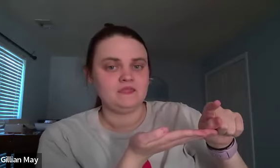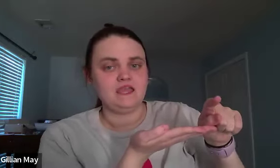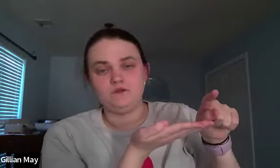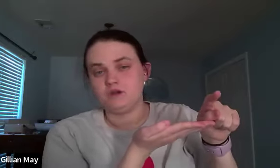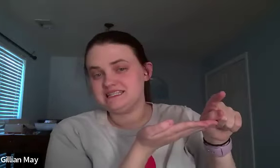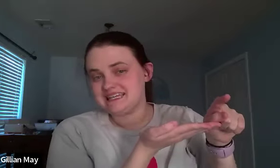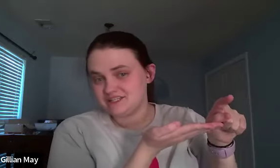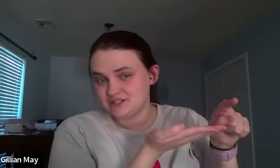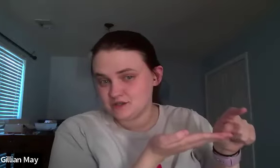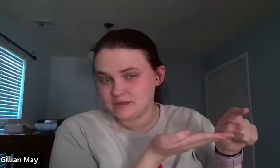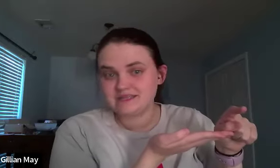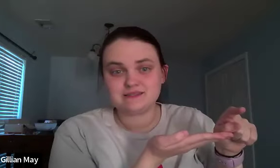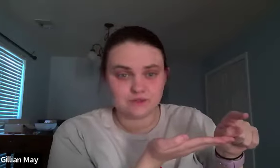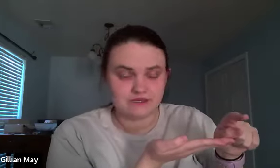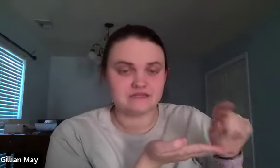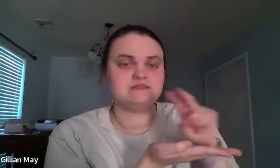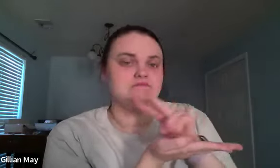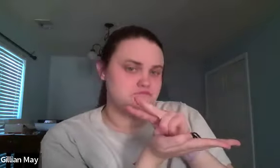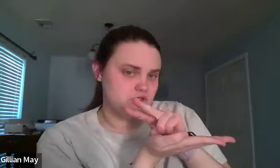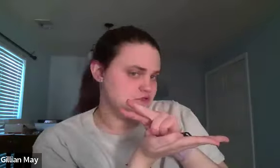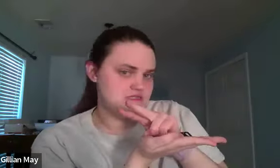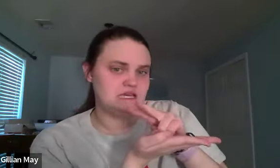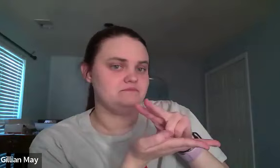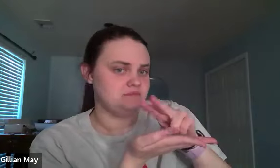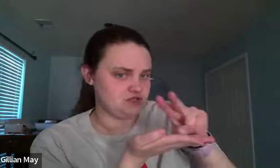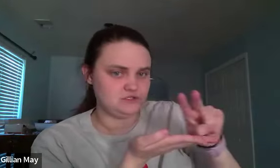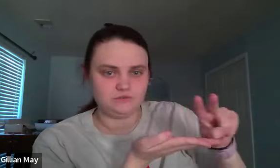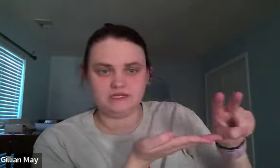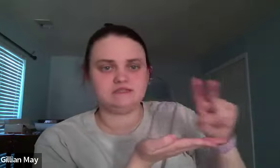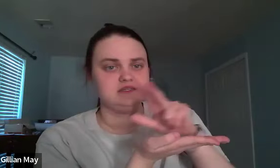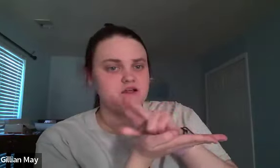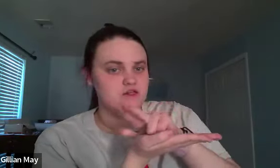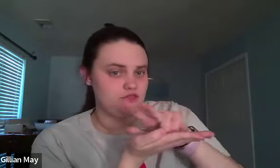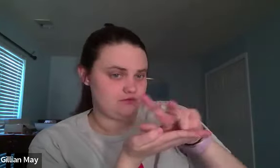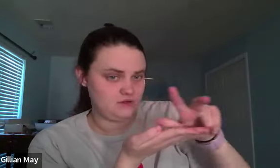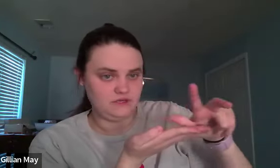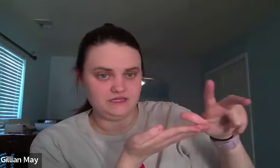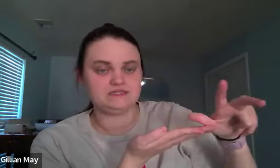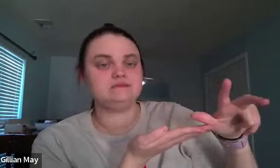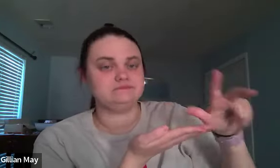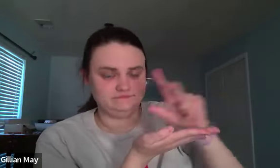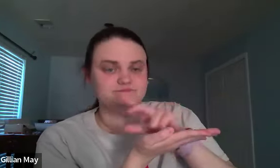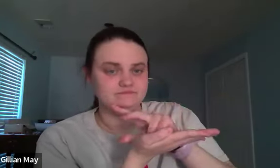If you were going to say 2 weeks, 3 weeks, you do the same. That 2 weeks, 3 weeks.